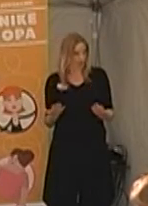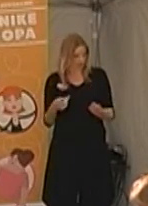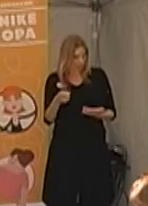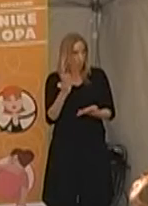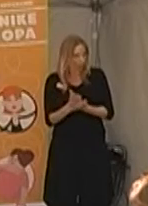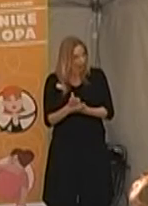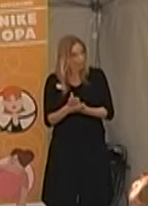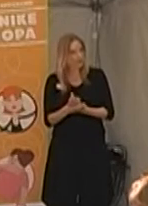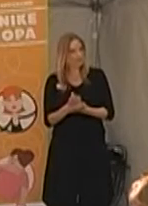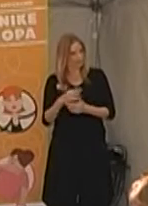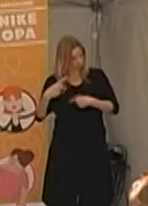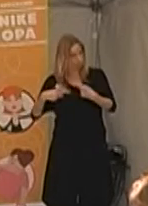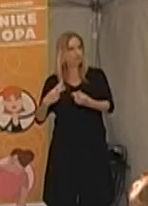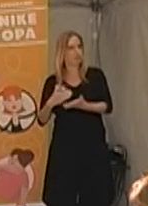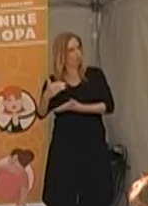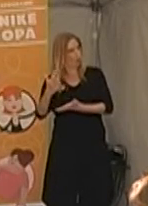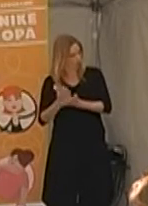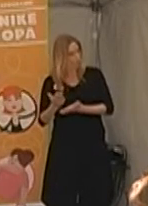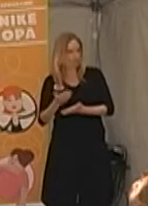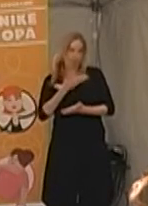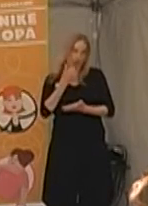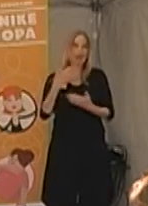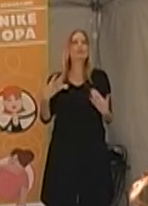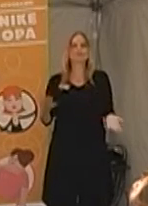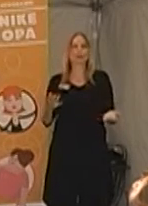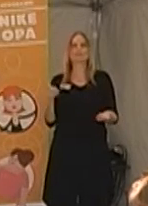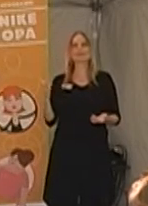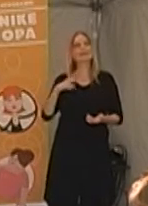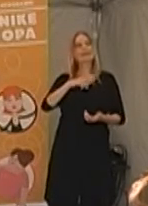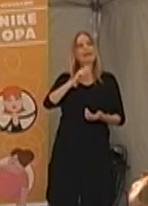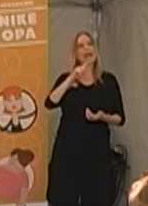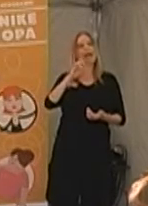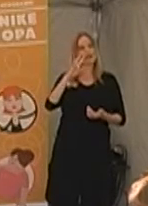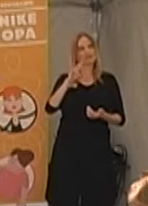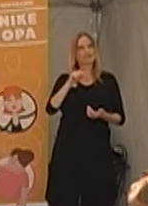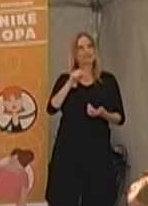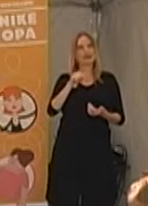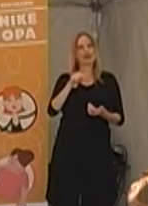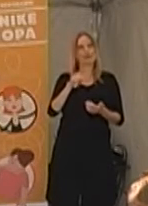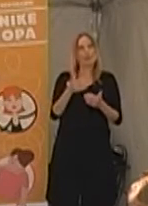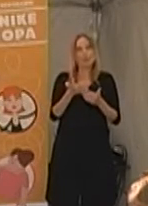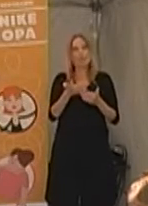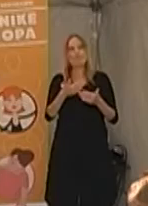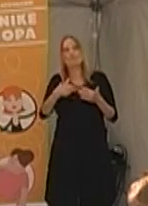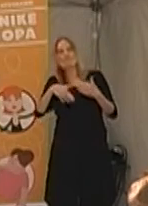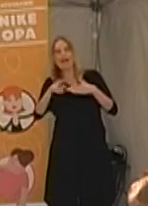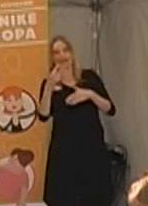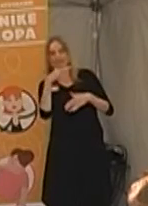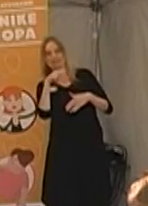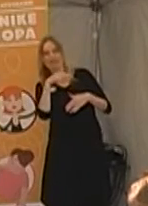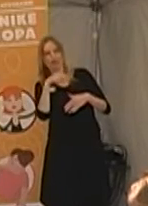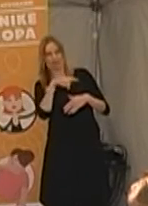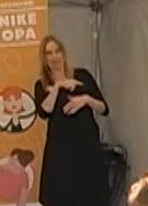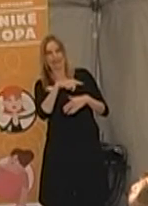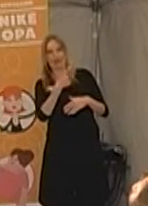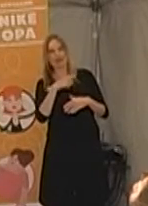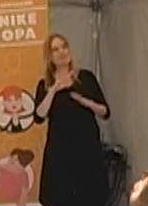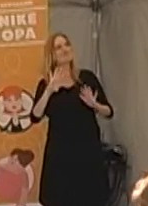exist? Perhaps Helen, you as an outsider have parachuted in and looked around with